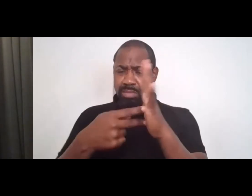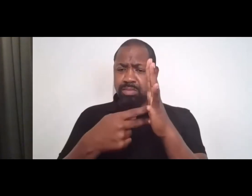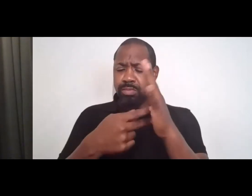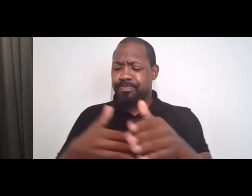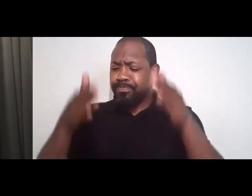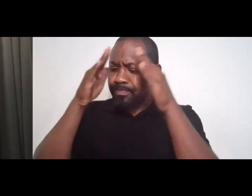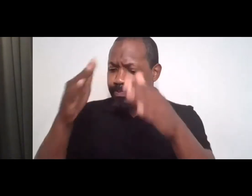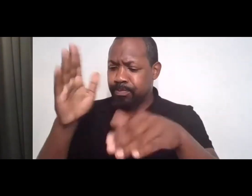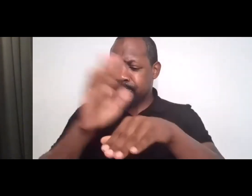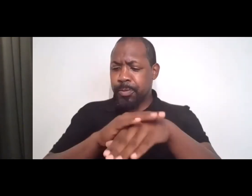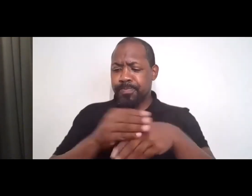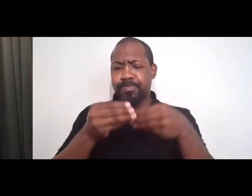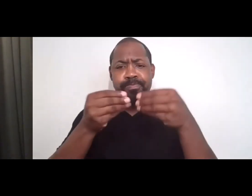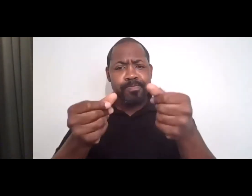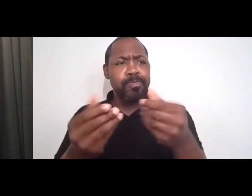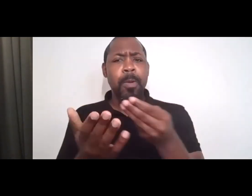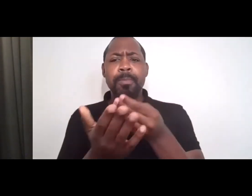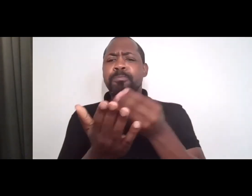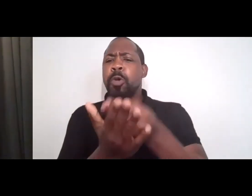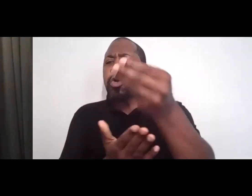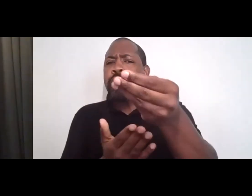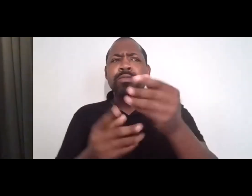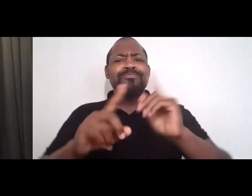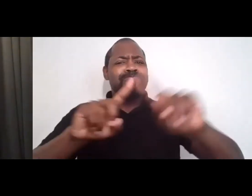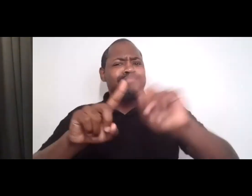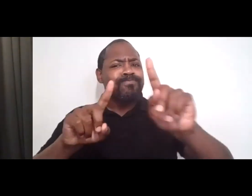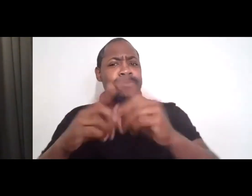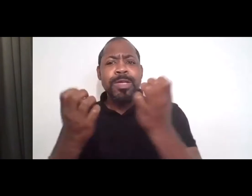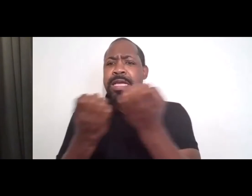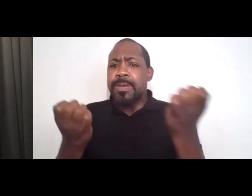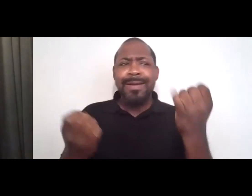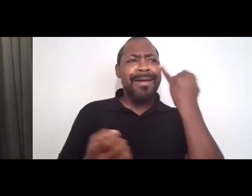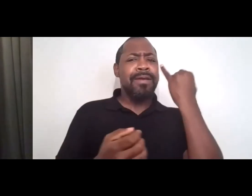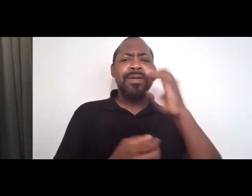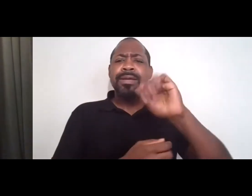program. And that will focus on purchasing equipment